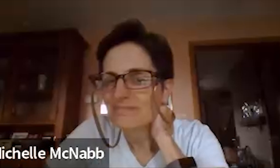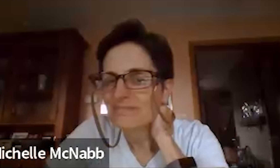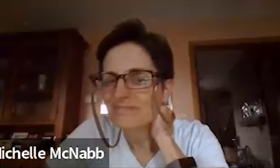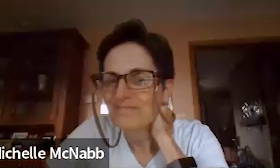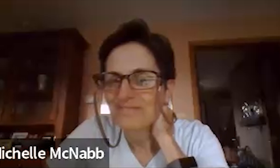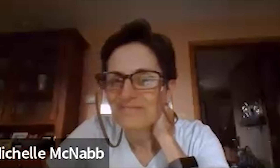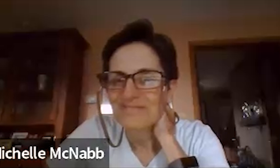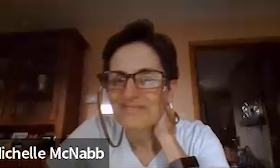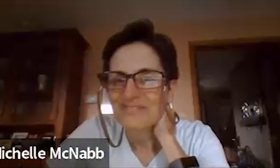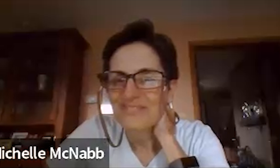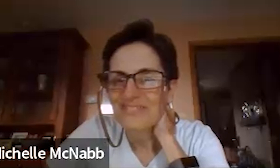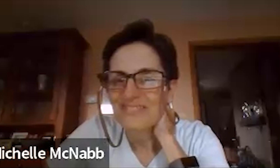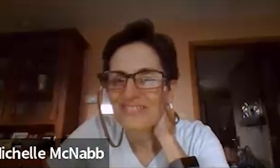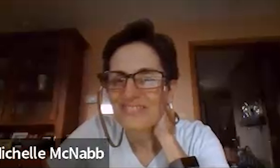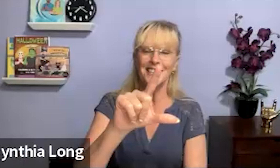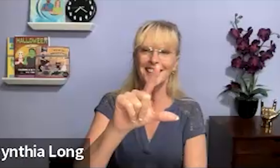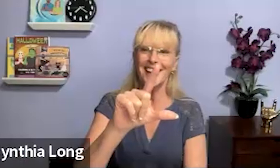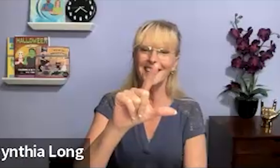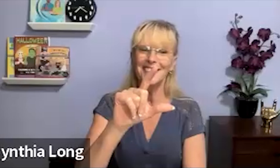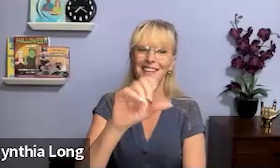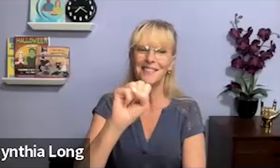The school. You see it now?